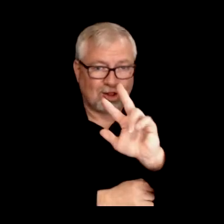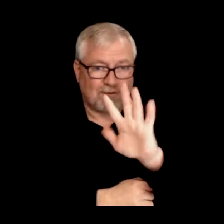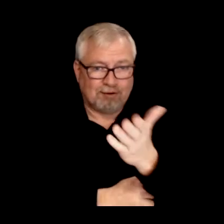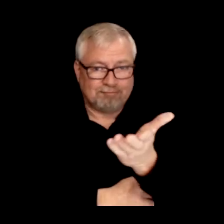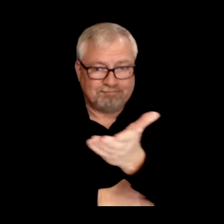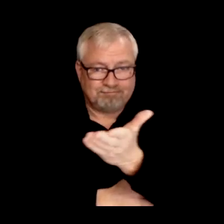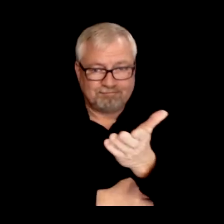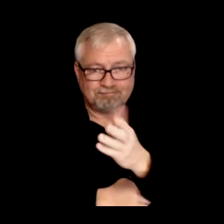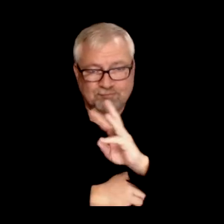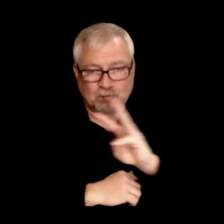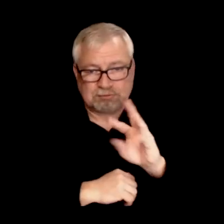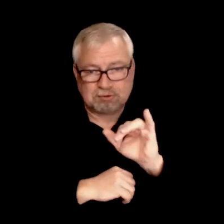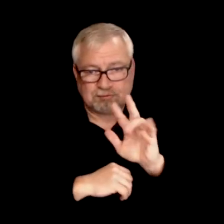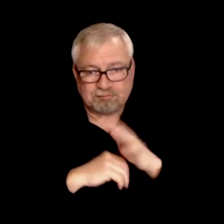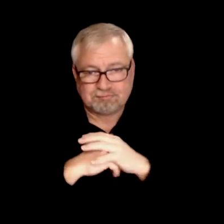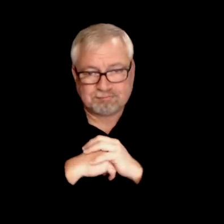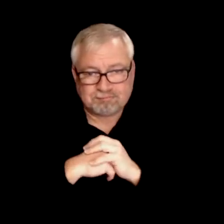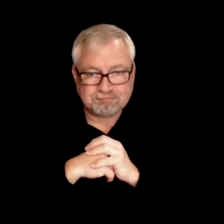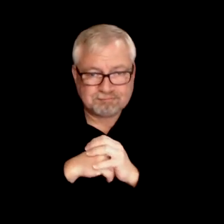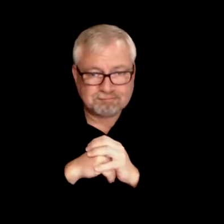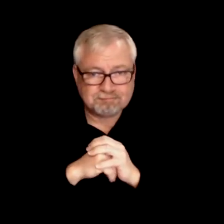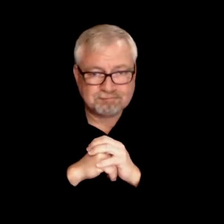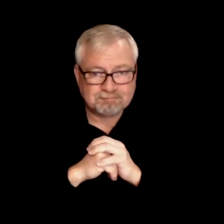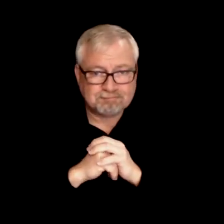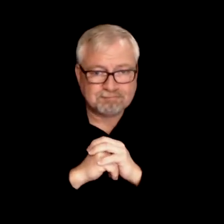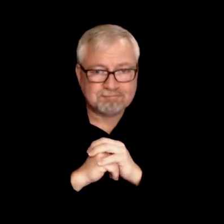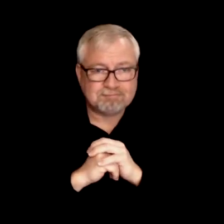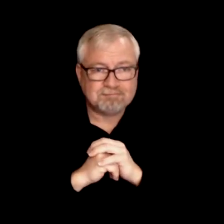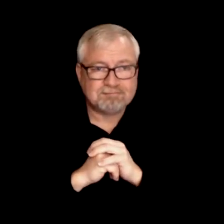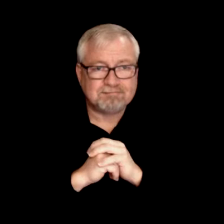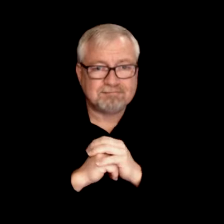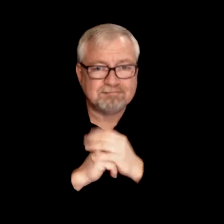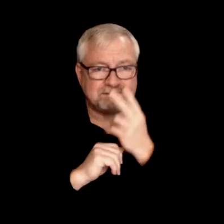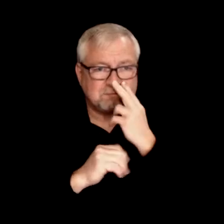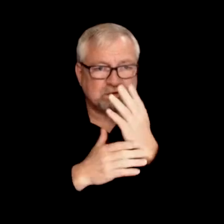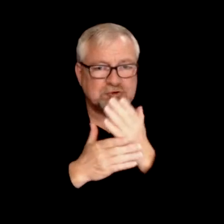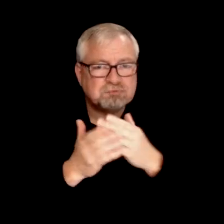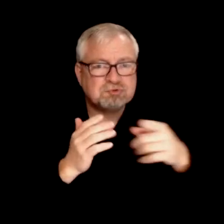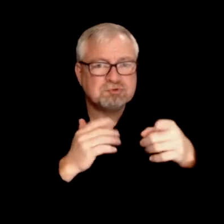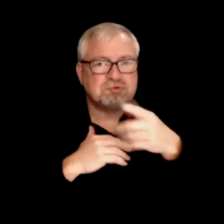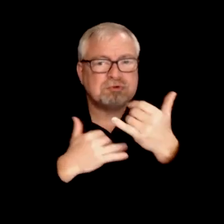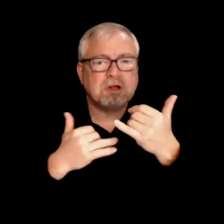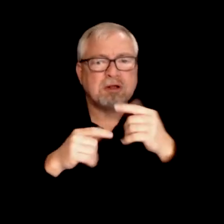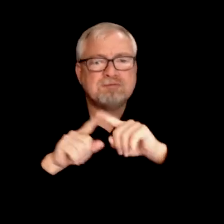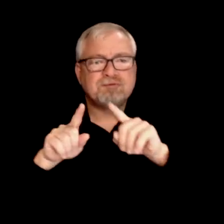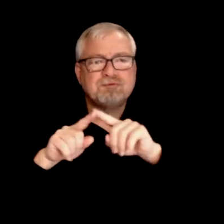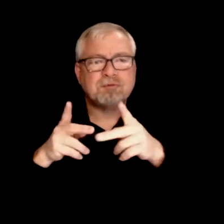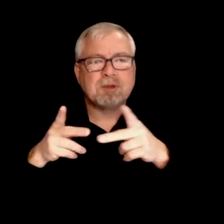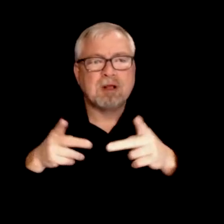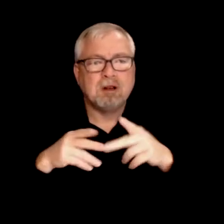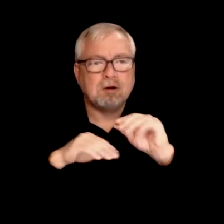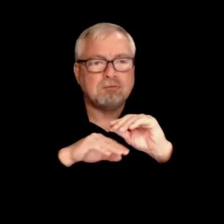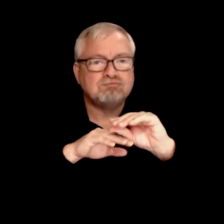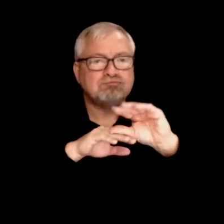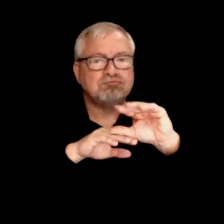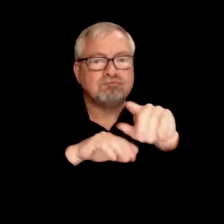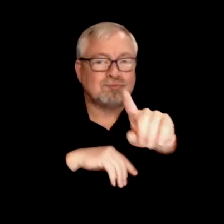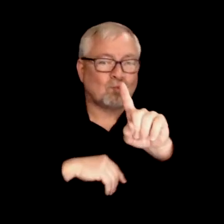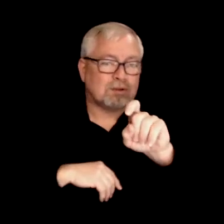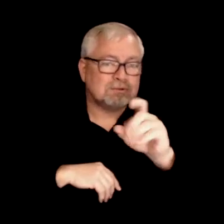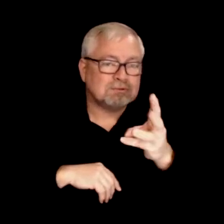in the North Metro, starting to see a little accumulation there. And now here's another view, 169 northbound at 93rd